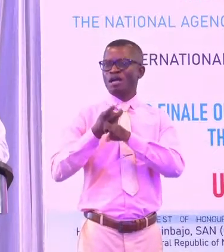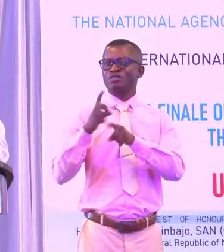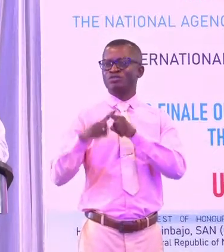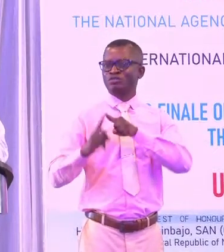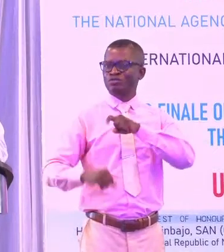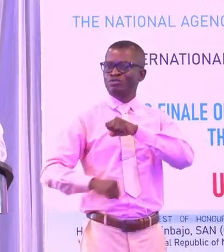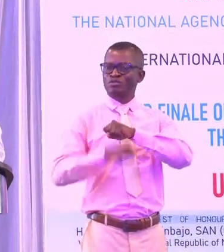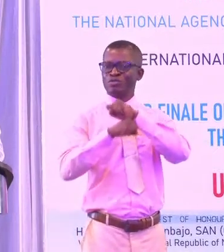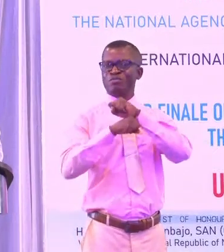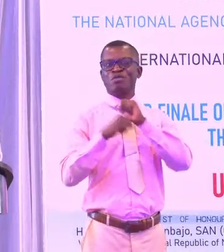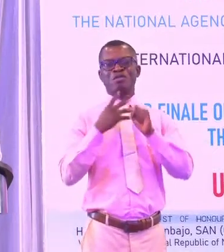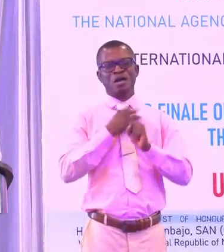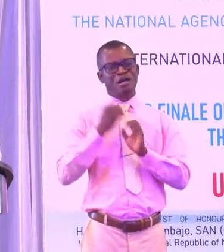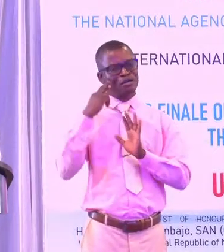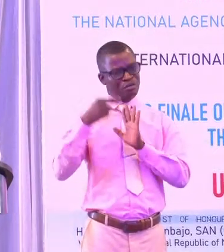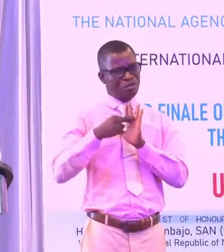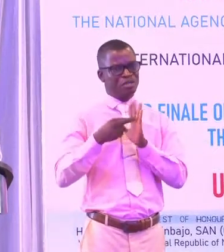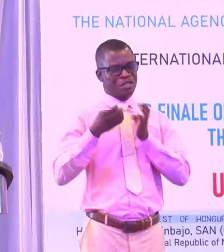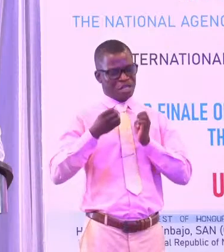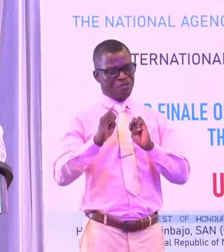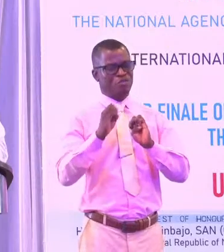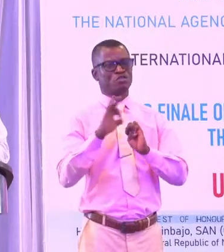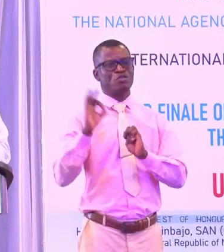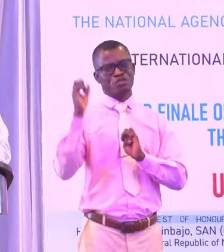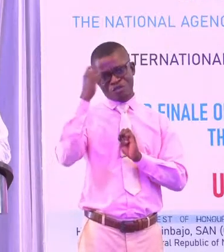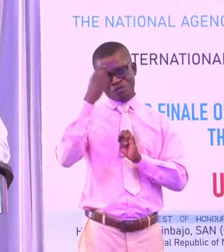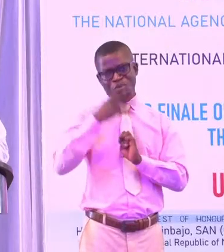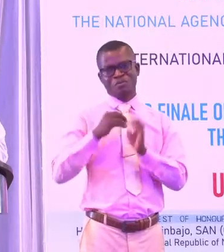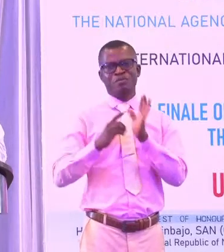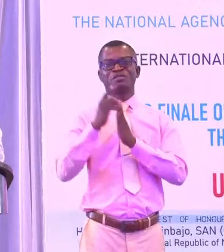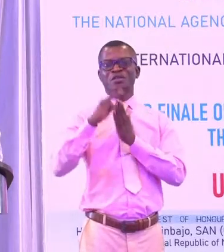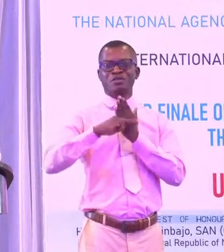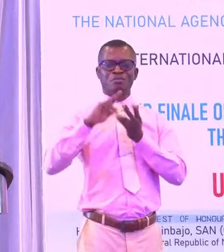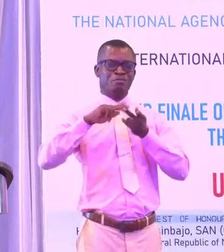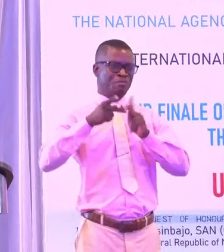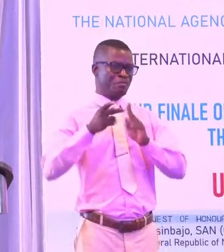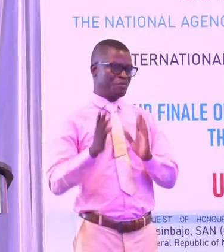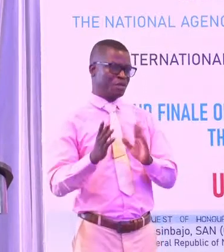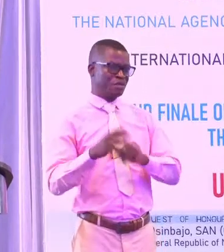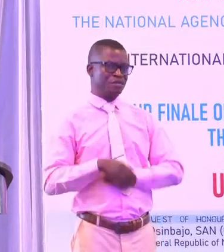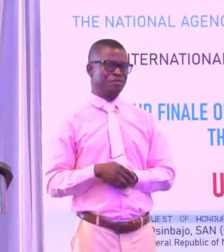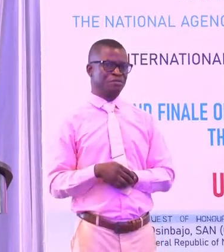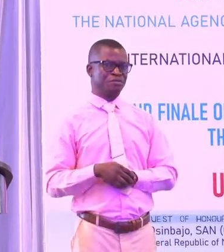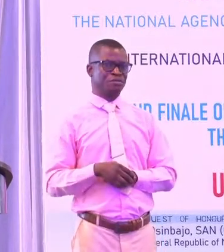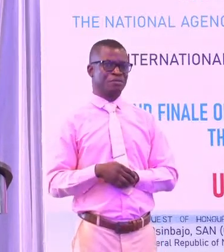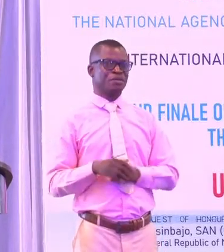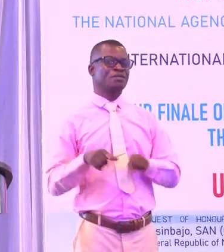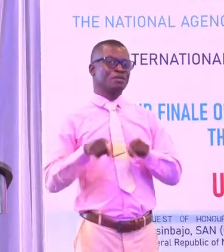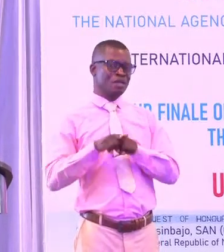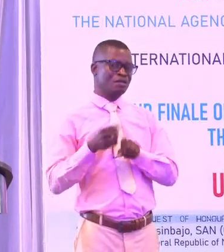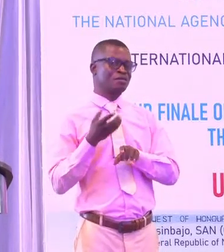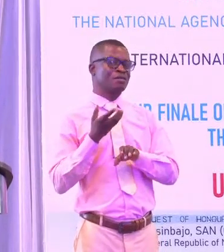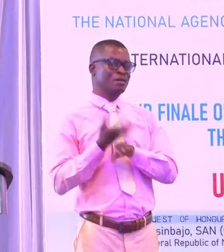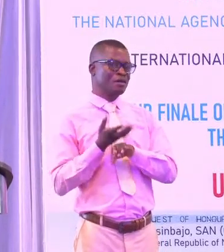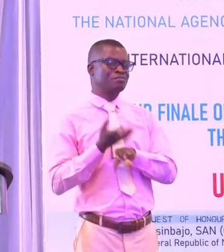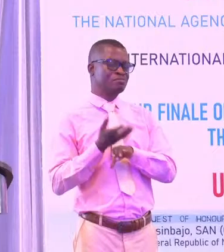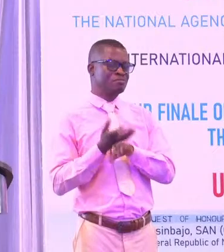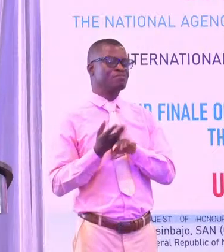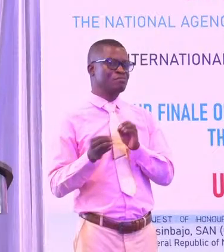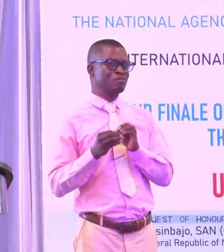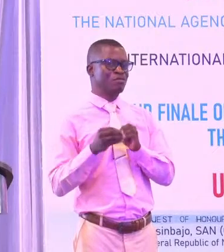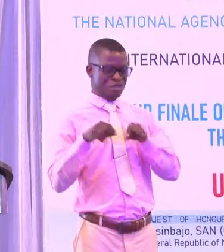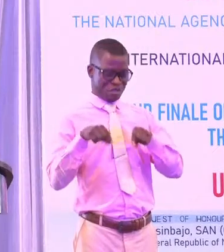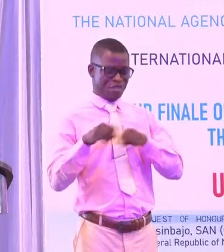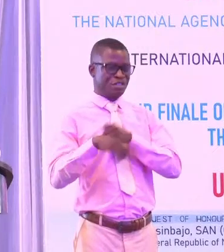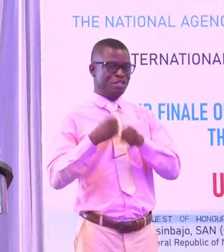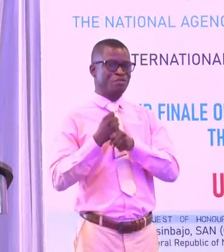complement and recognize the effort of government and development partners. Like Oliver Twist, this year we also have another